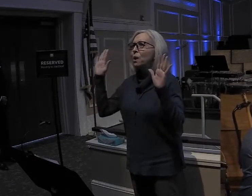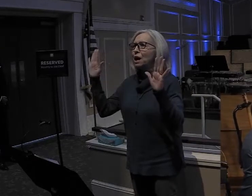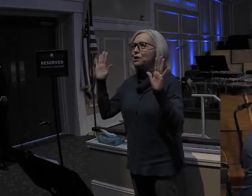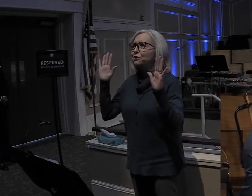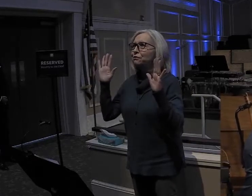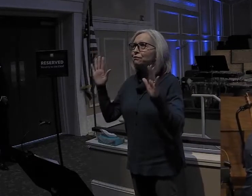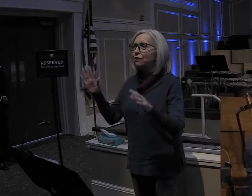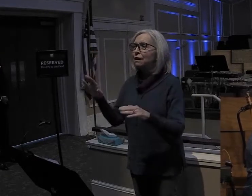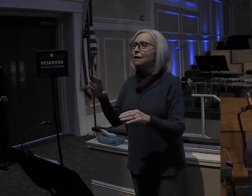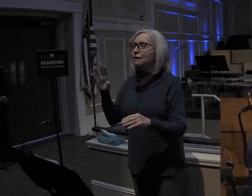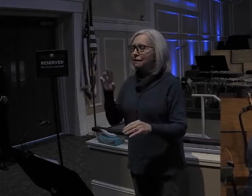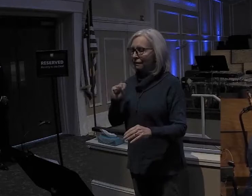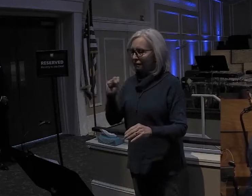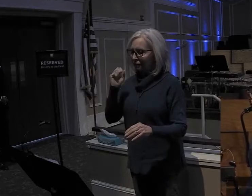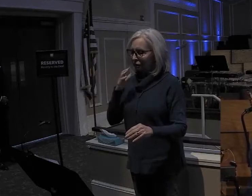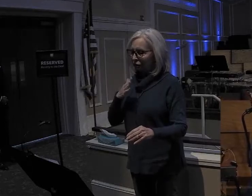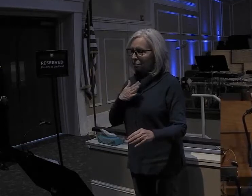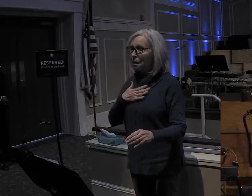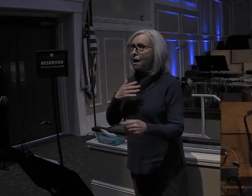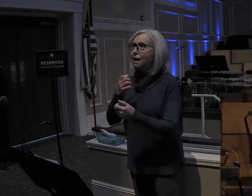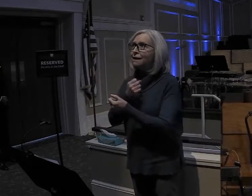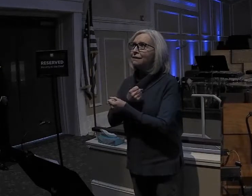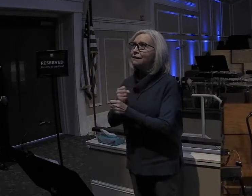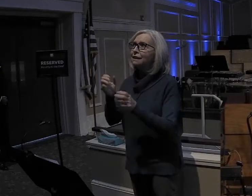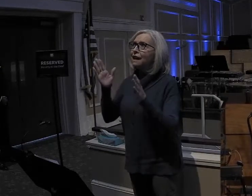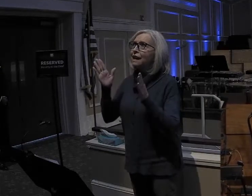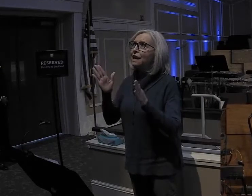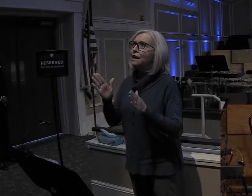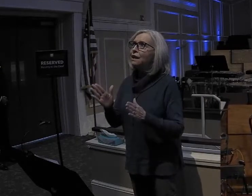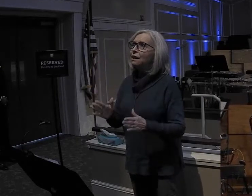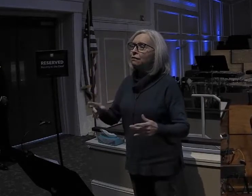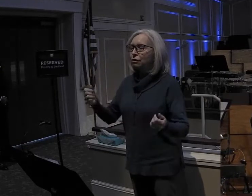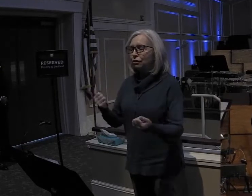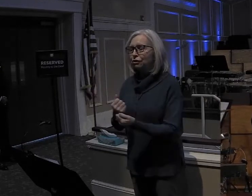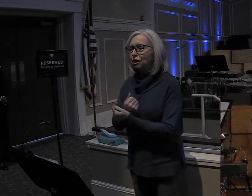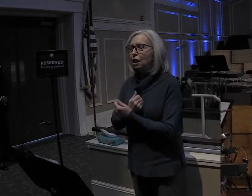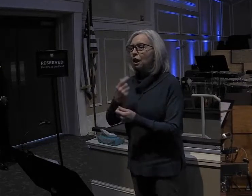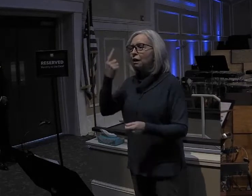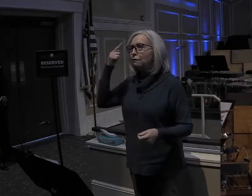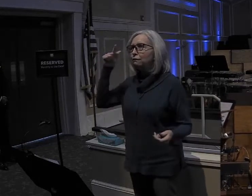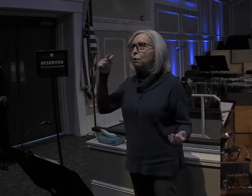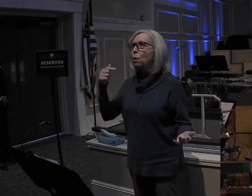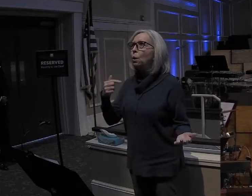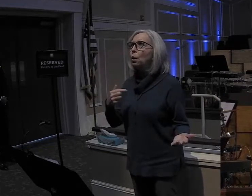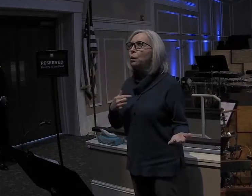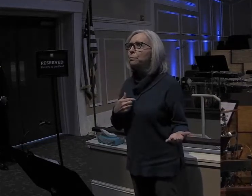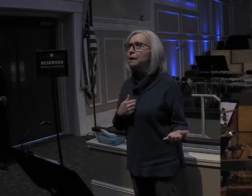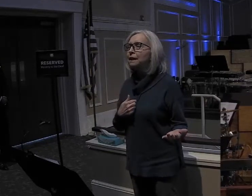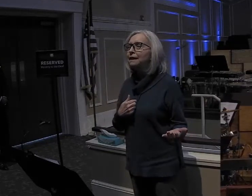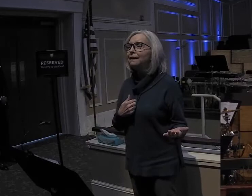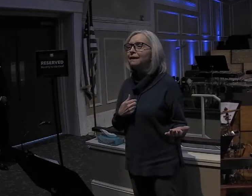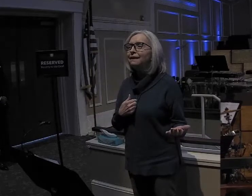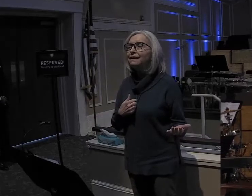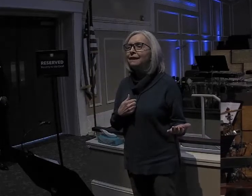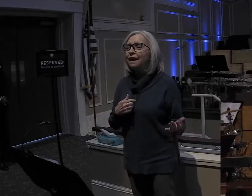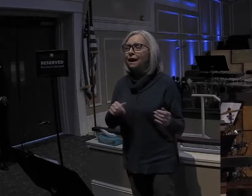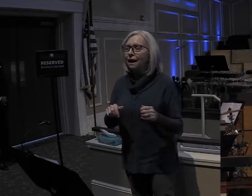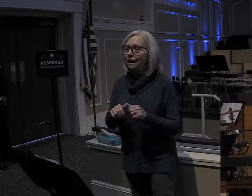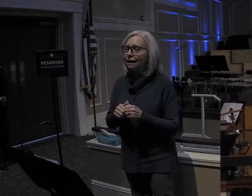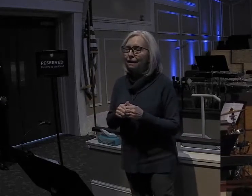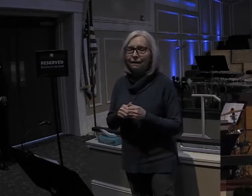how wonderful is my Savior's love for me.